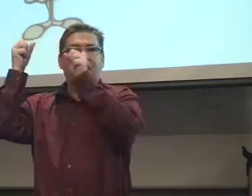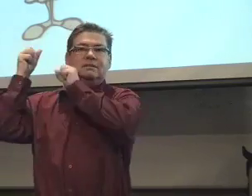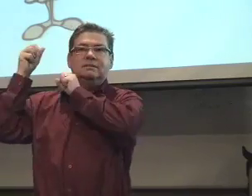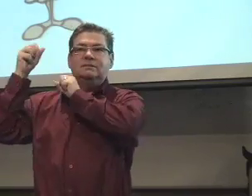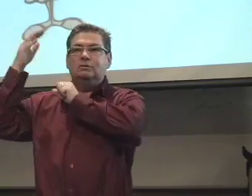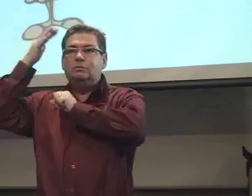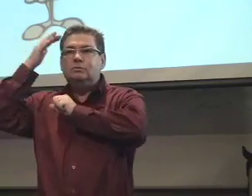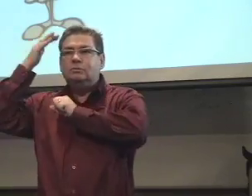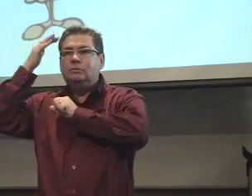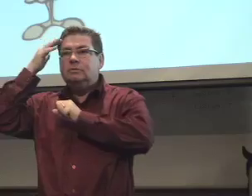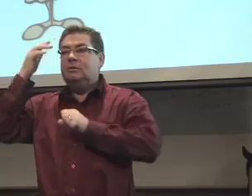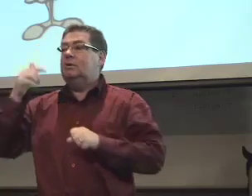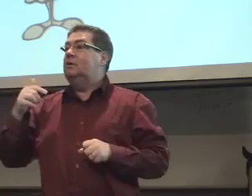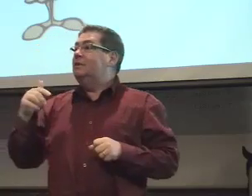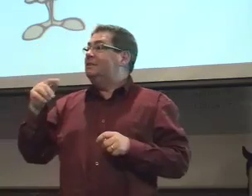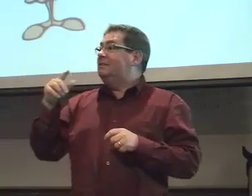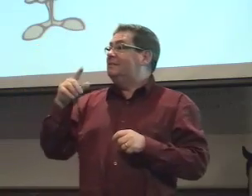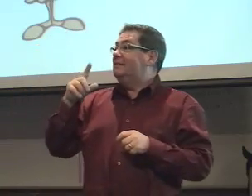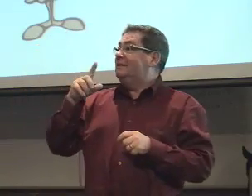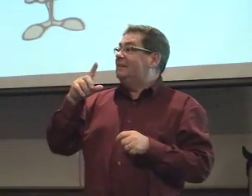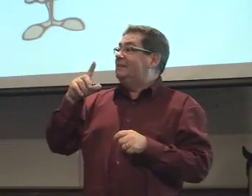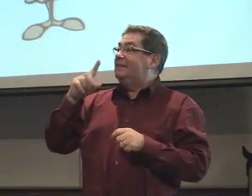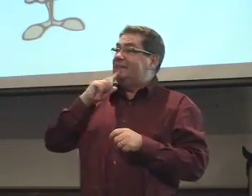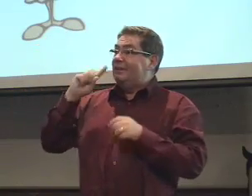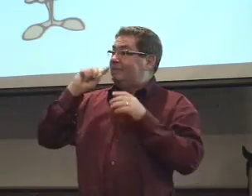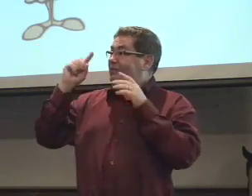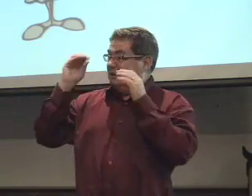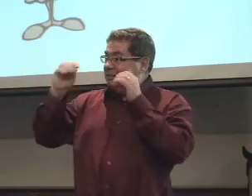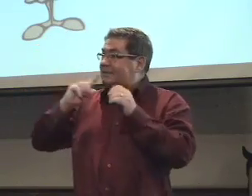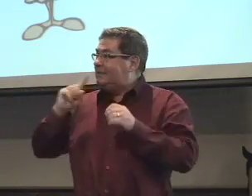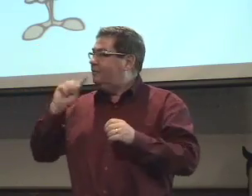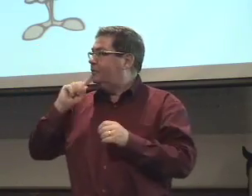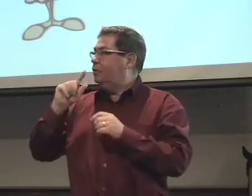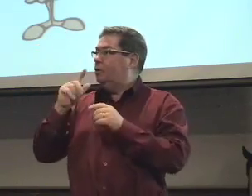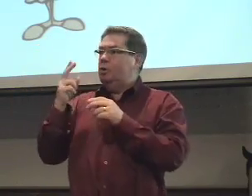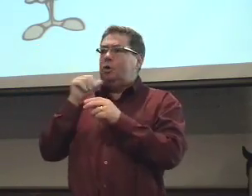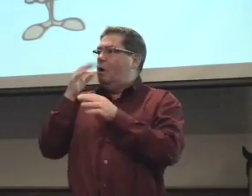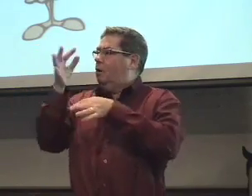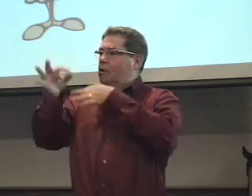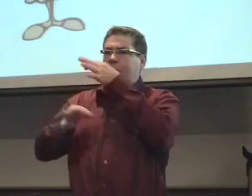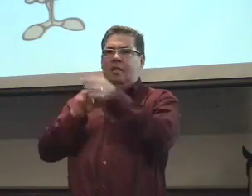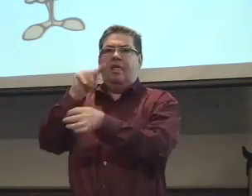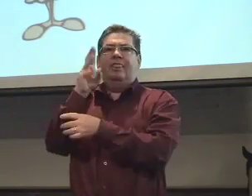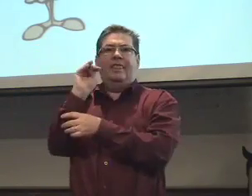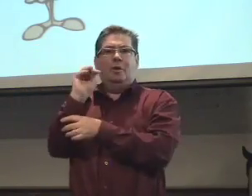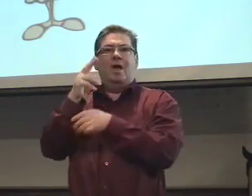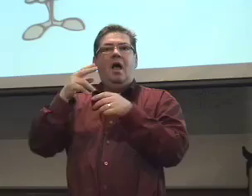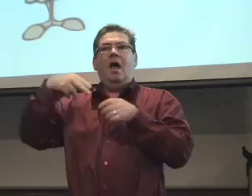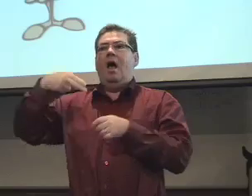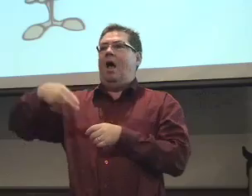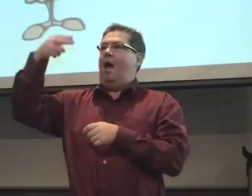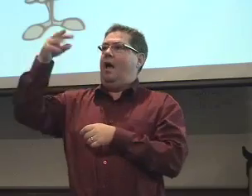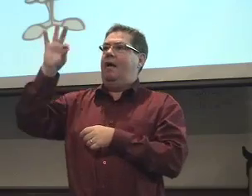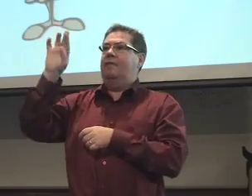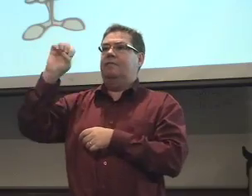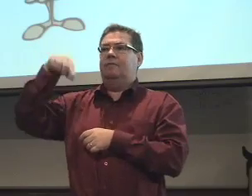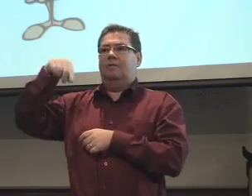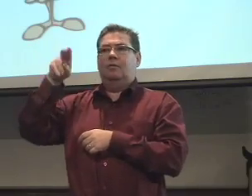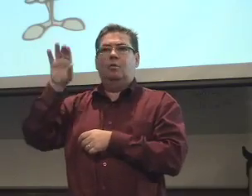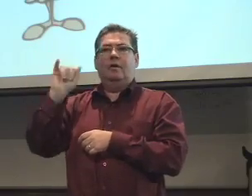do, instead of using these theme-based, there's a high-frequency list of words. Edward Fry has